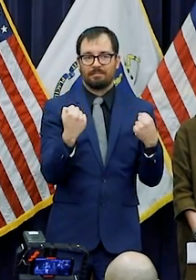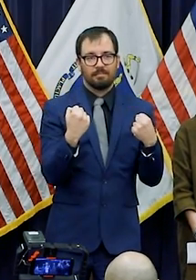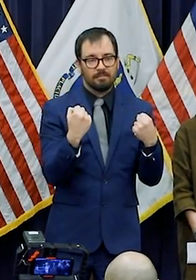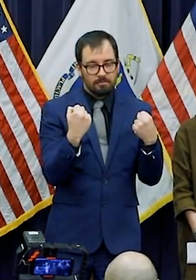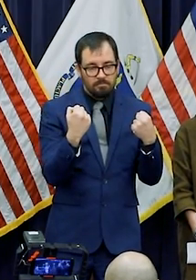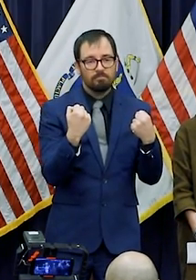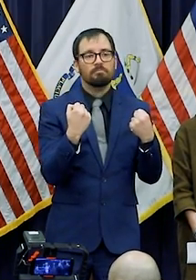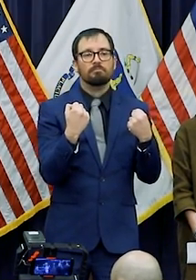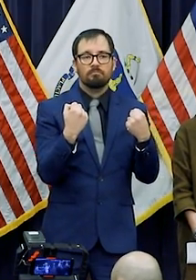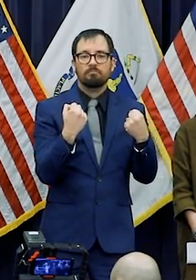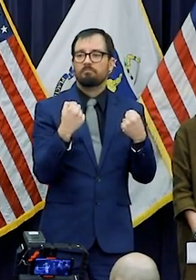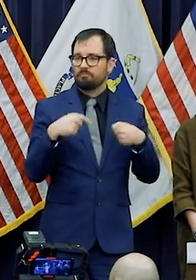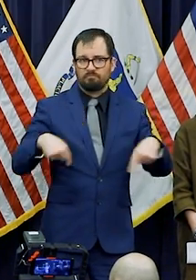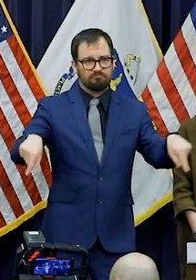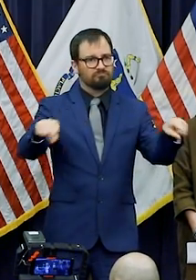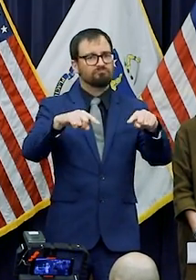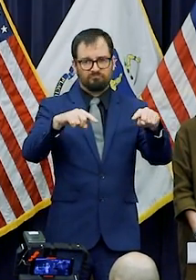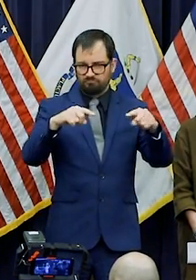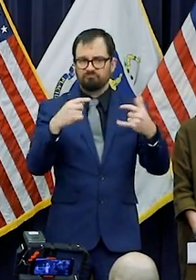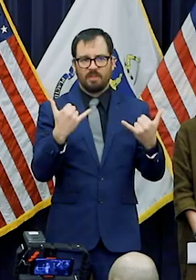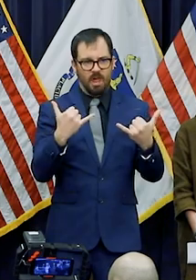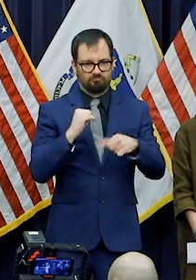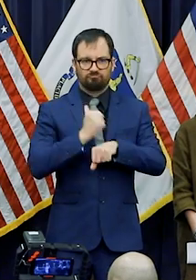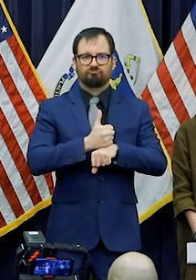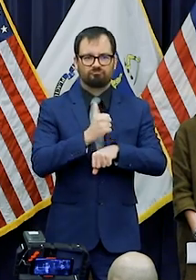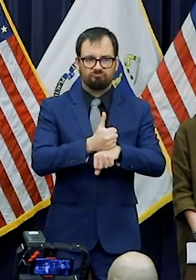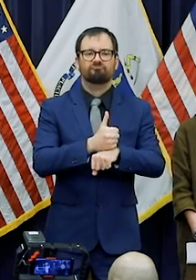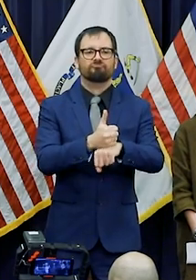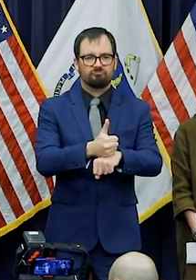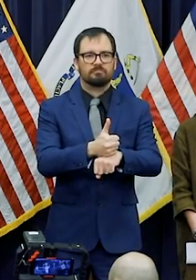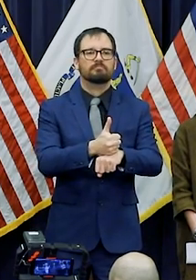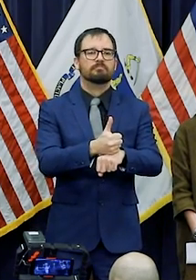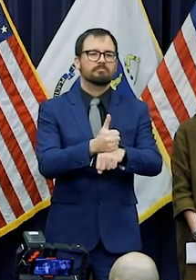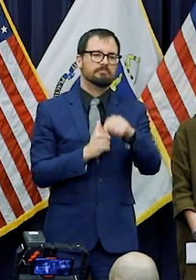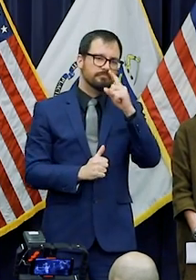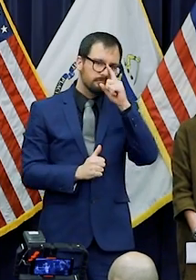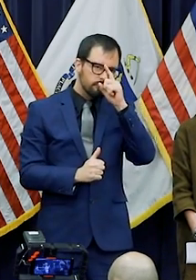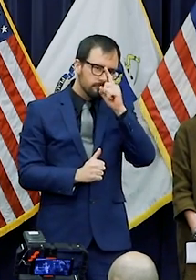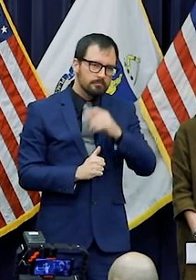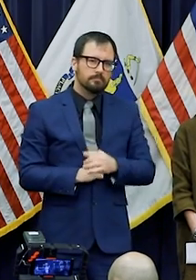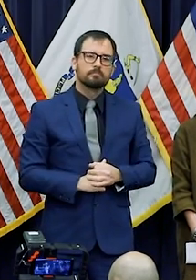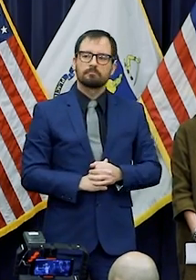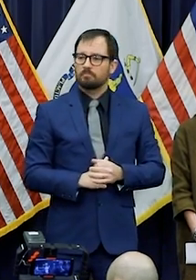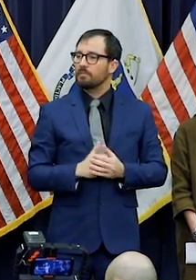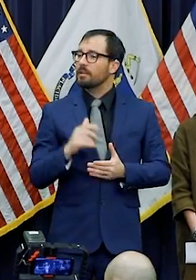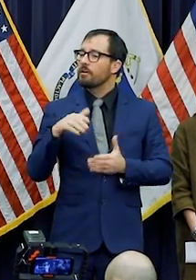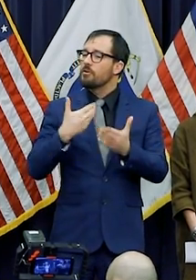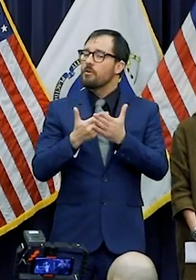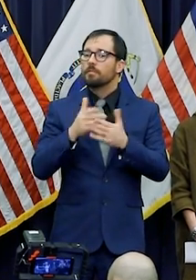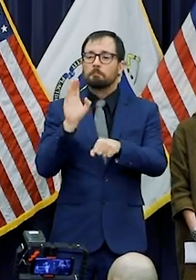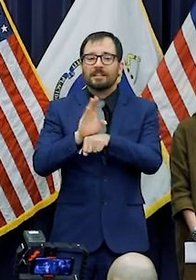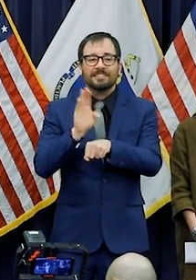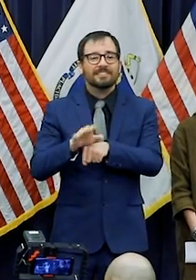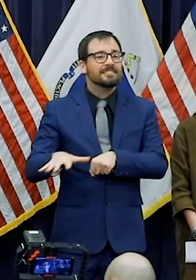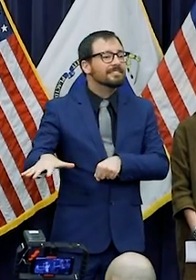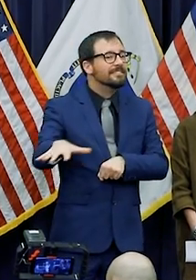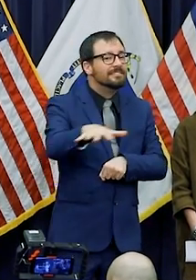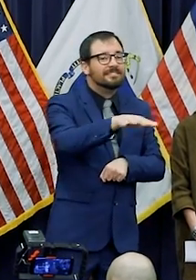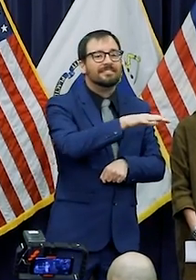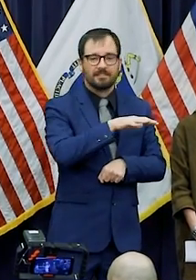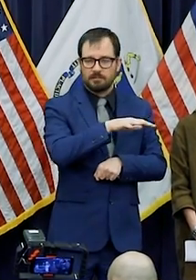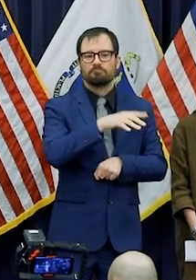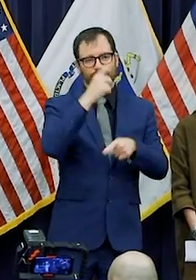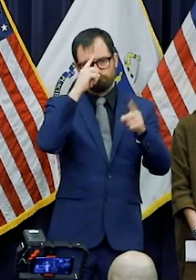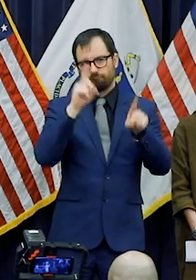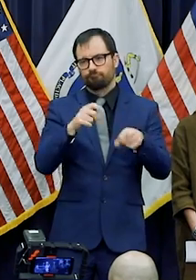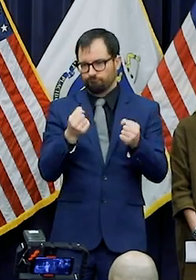allow providers to provide services via telehealth. What this means is that by working with their healthcare provider,